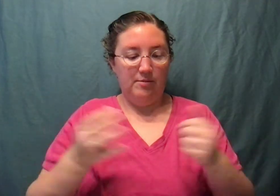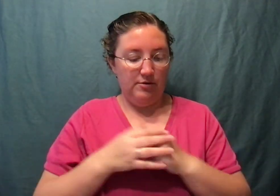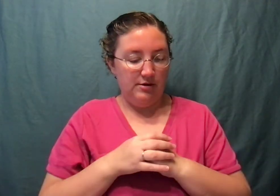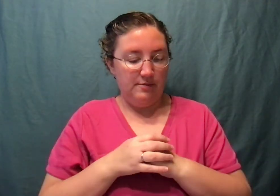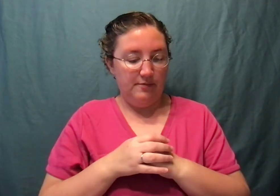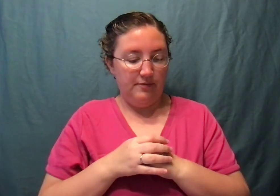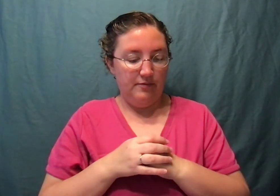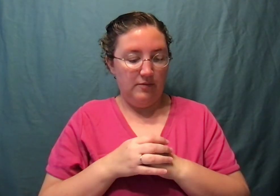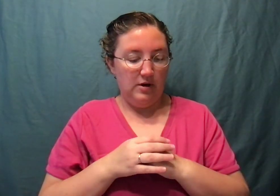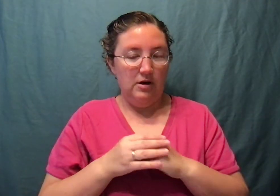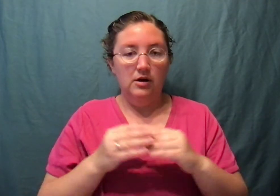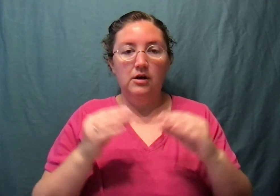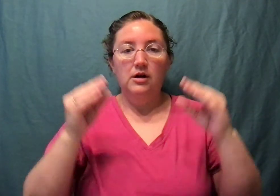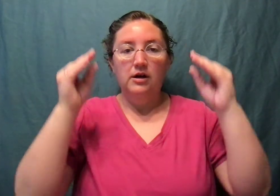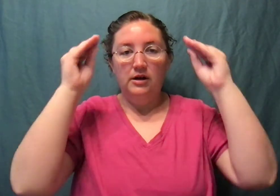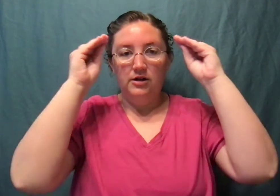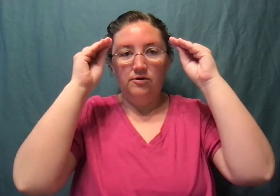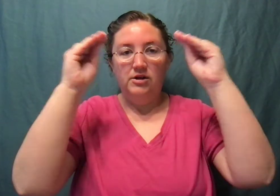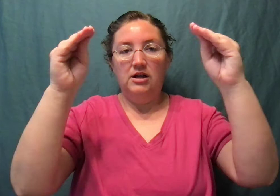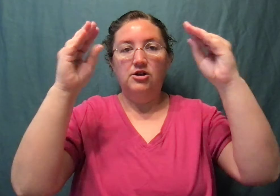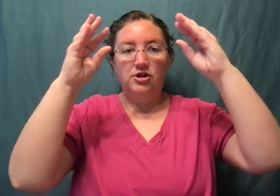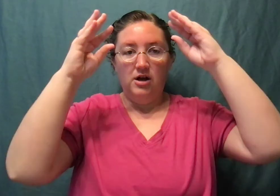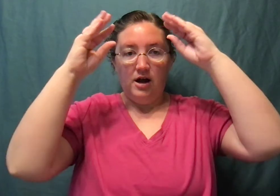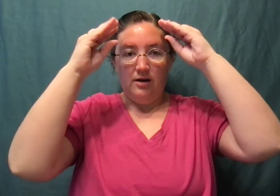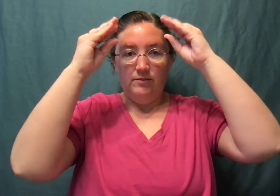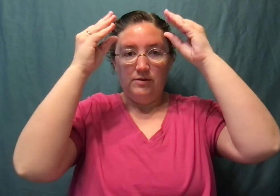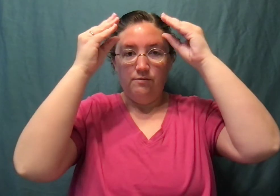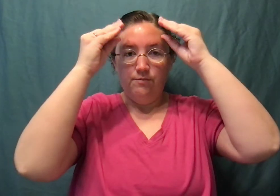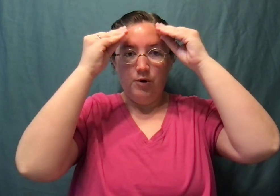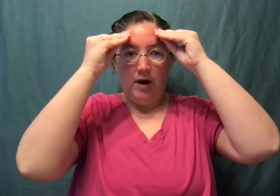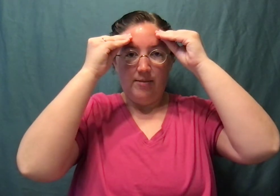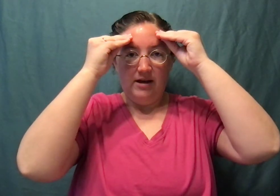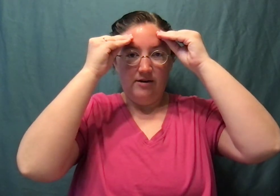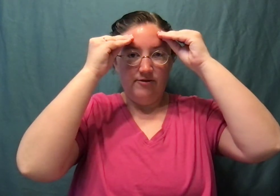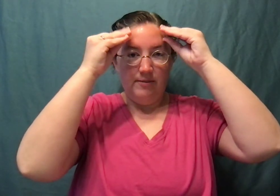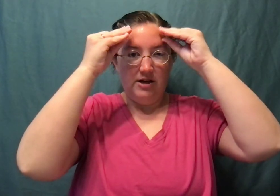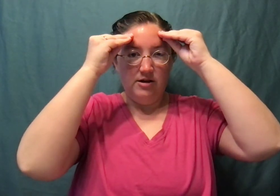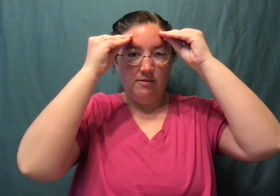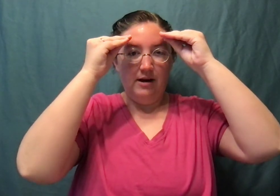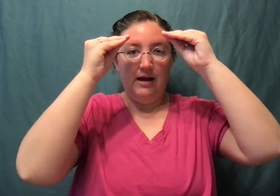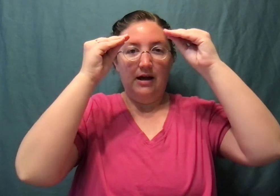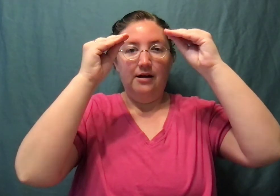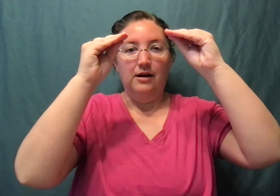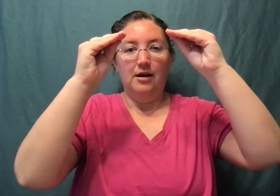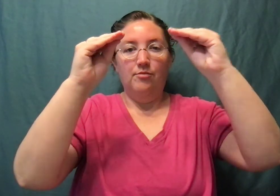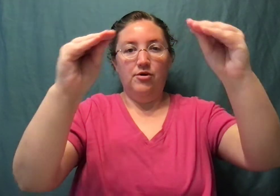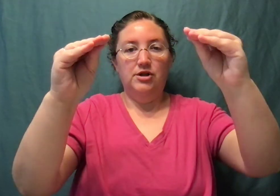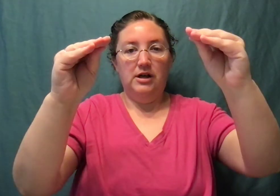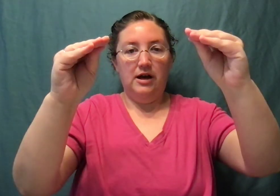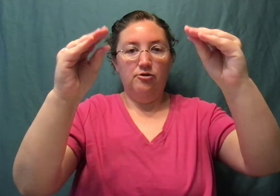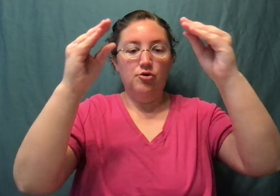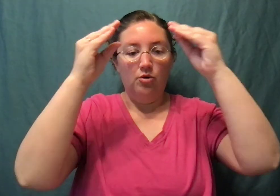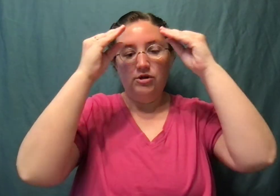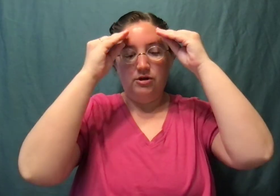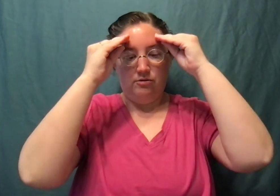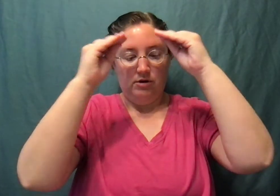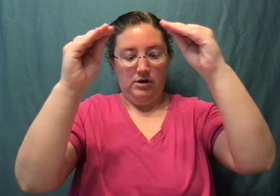papers. To teach, I'm grabbing information in my head and I'm pushing it out towards you.